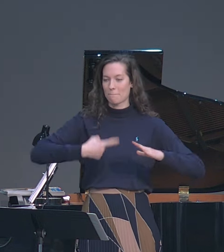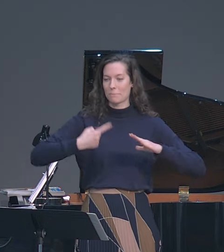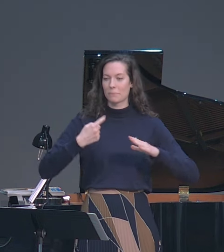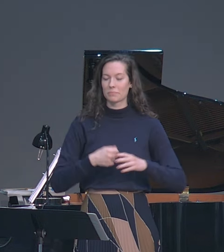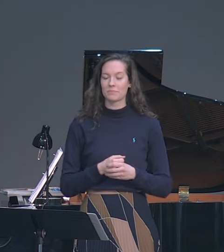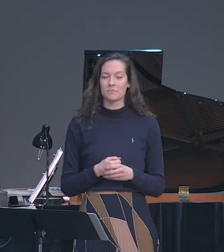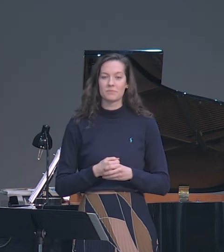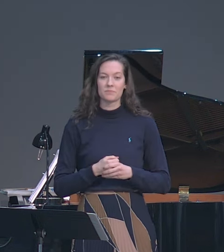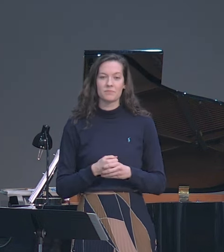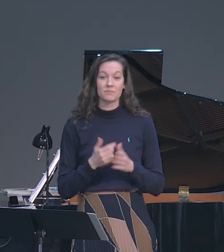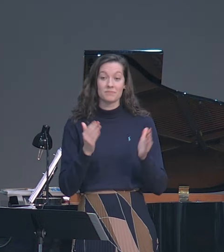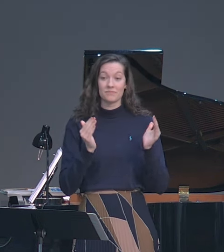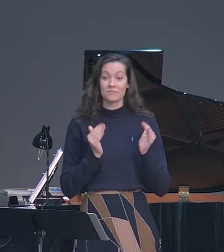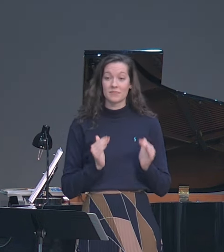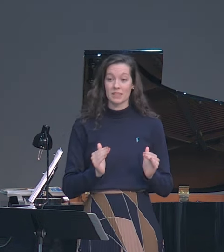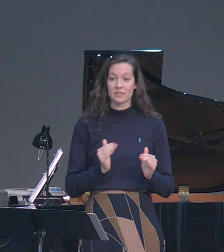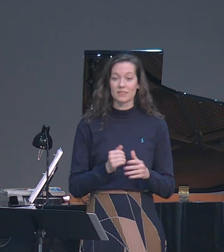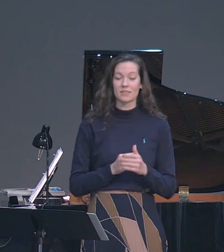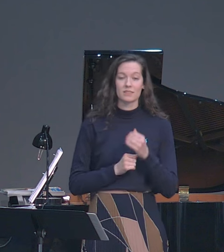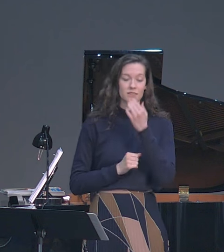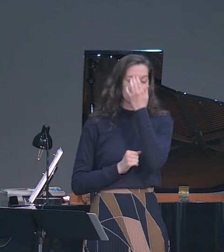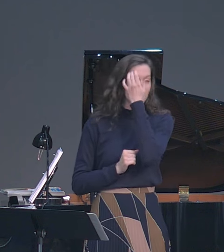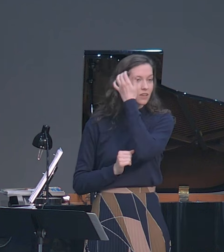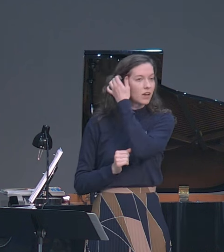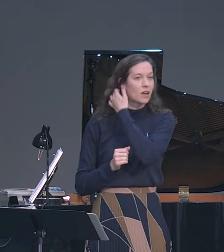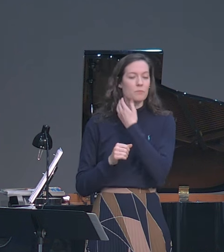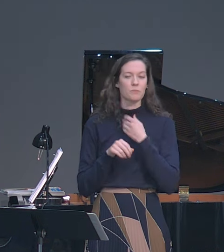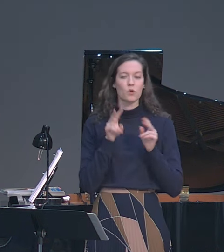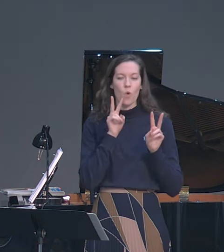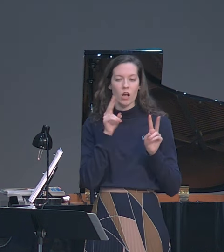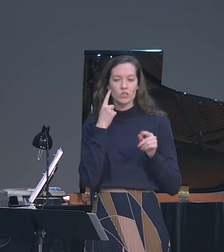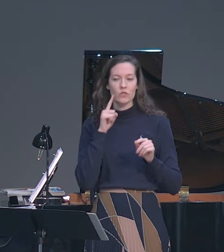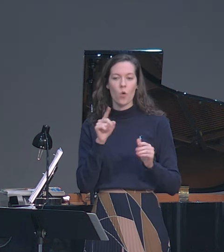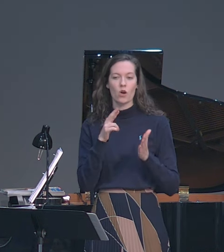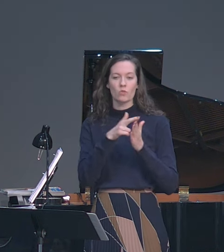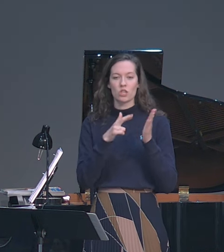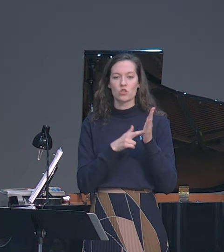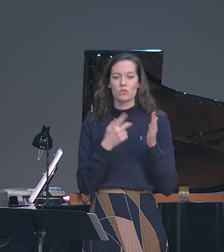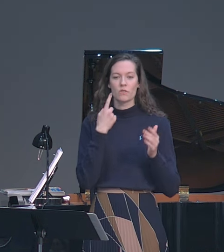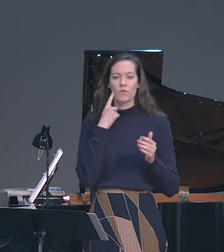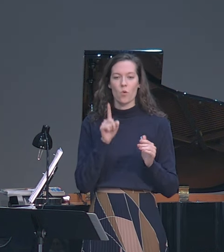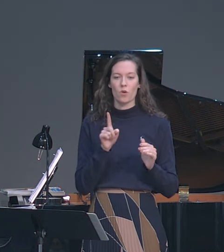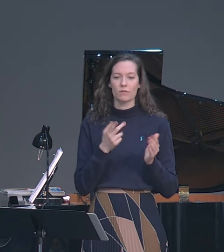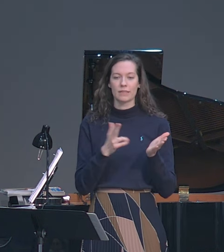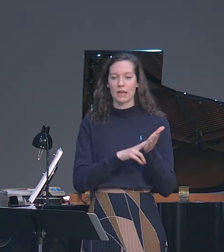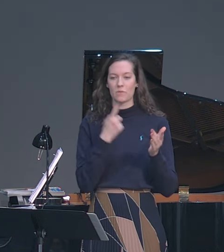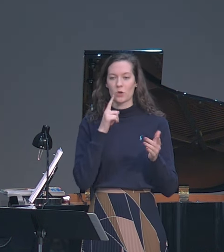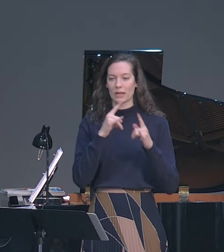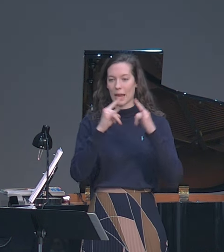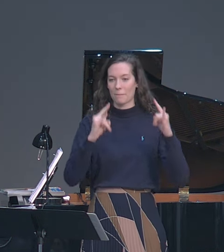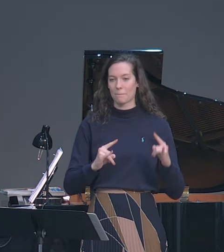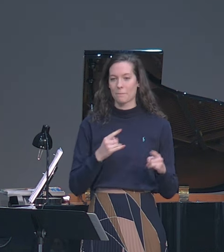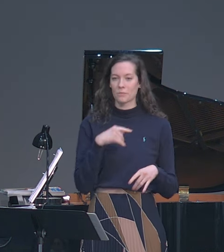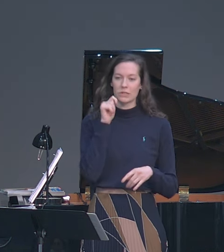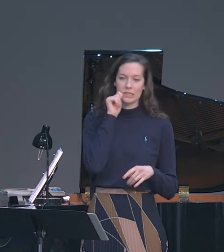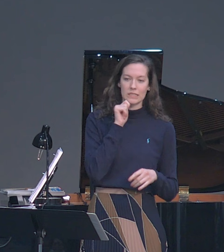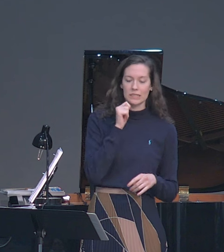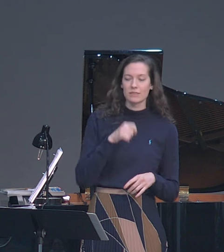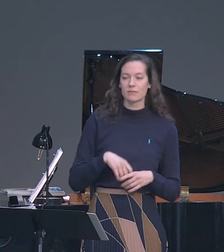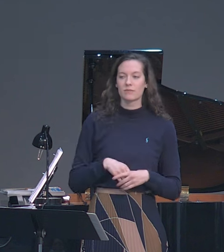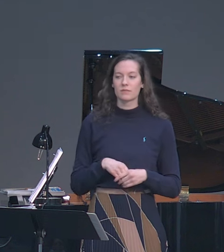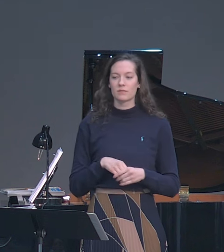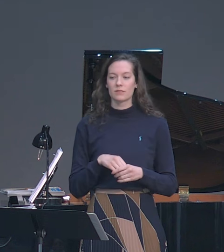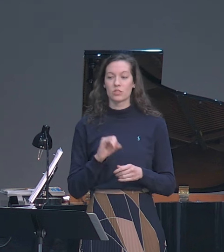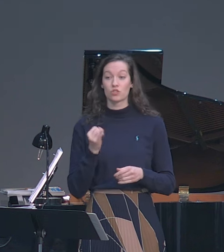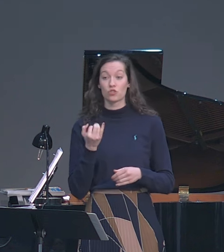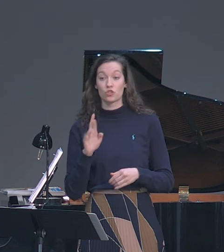the lookout for registrations for our summer camps. Our teen camp registration will be open in March, and our junior